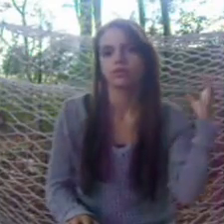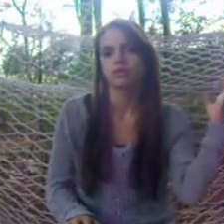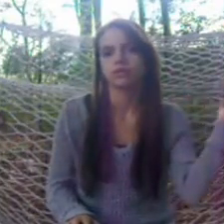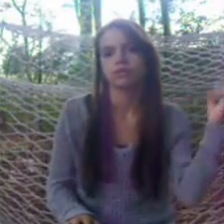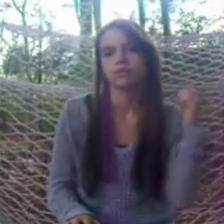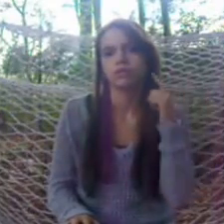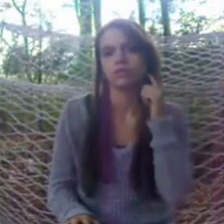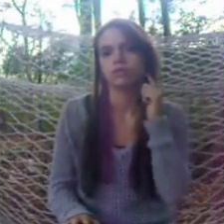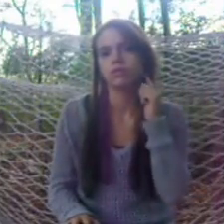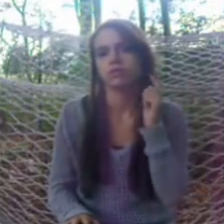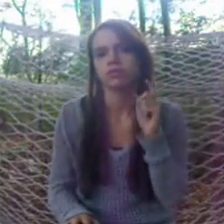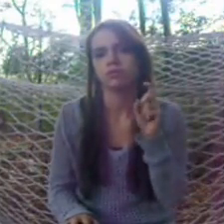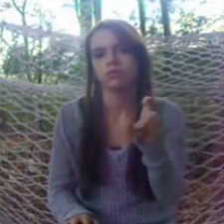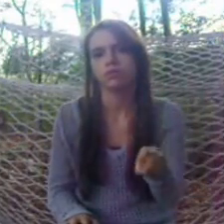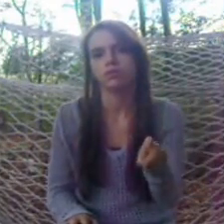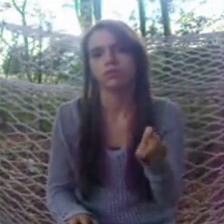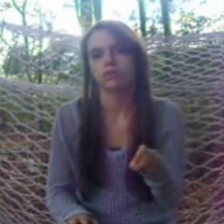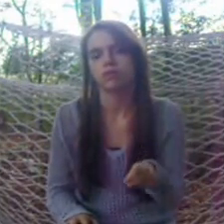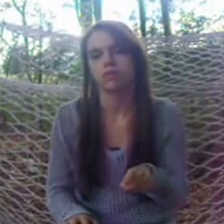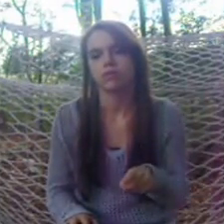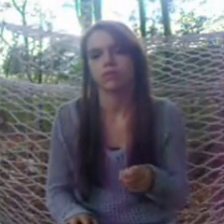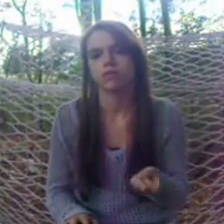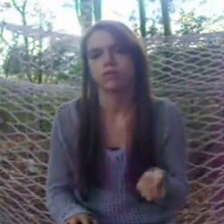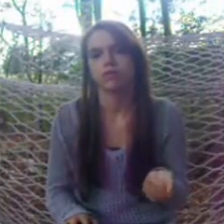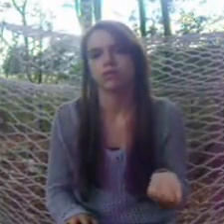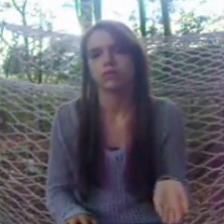the Listen to the noes